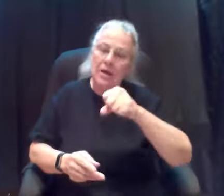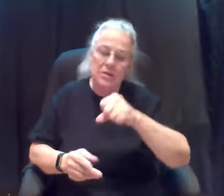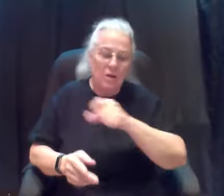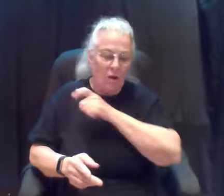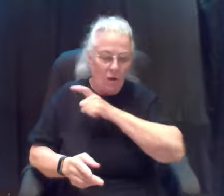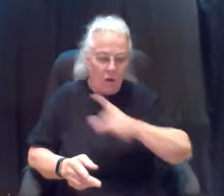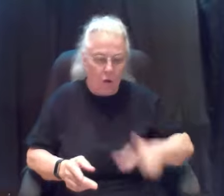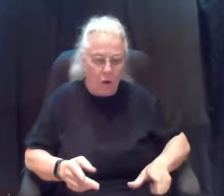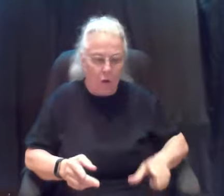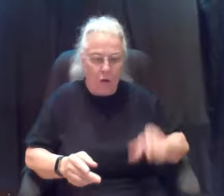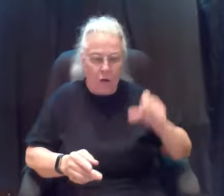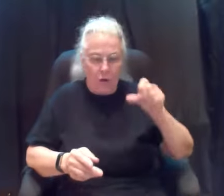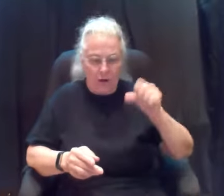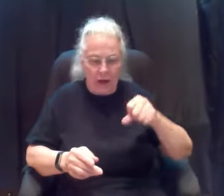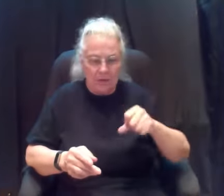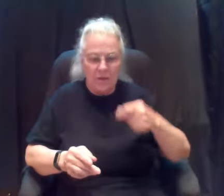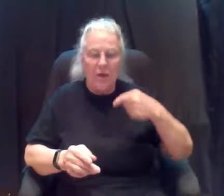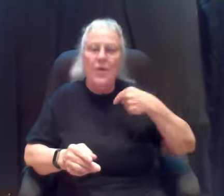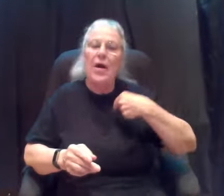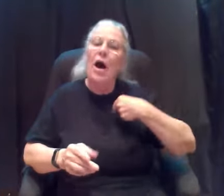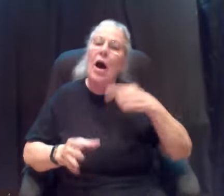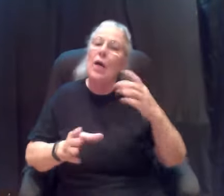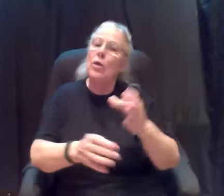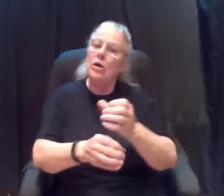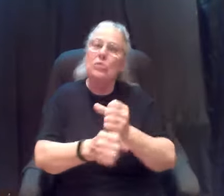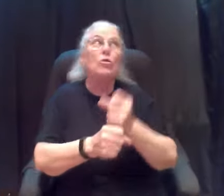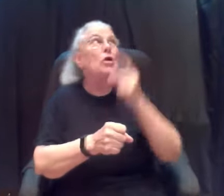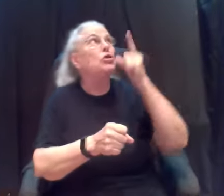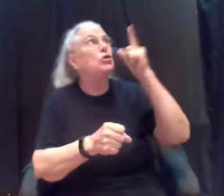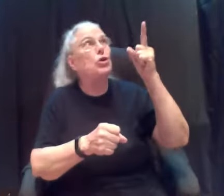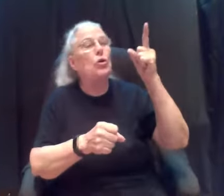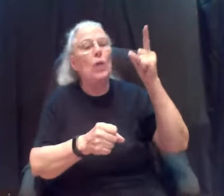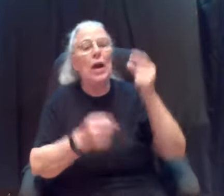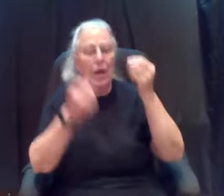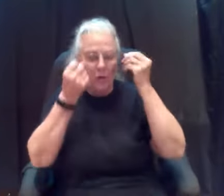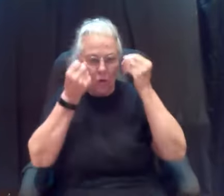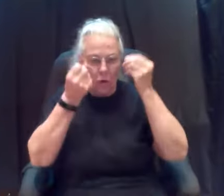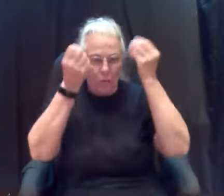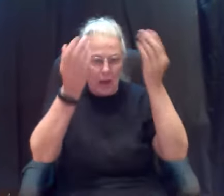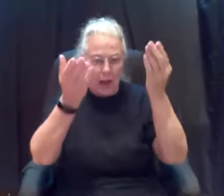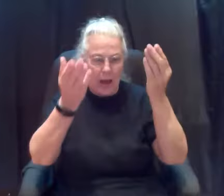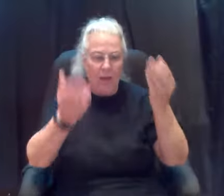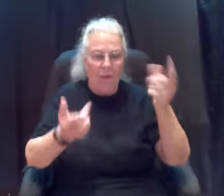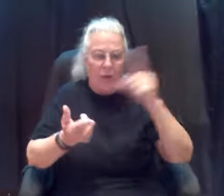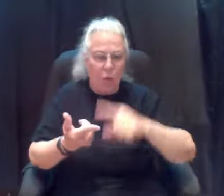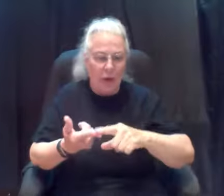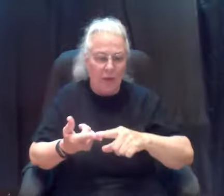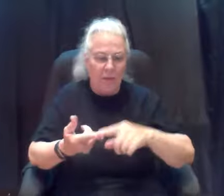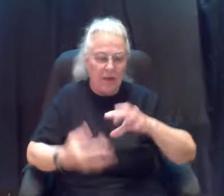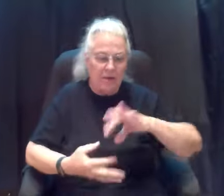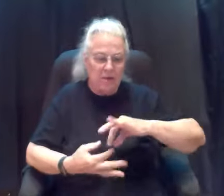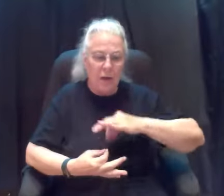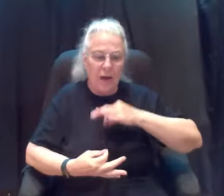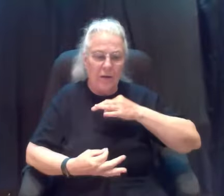Yes, Lord, yes, I will trust you and obey. When the